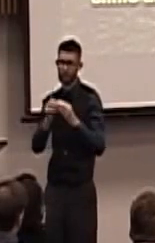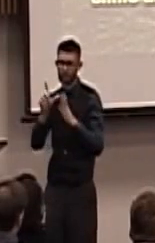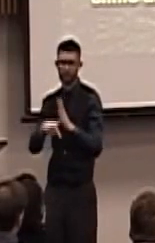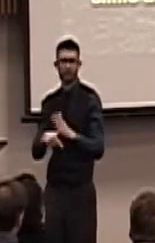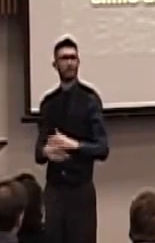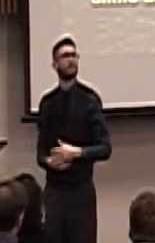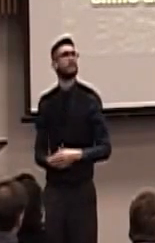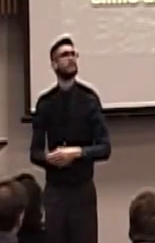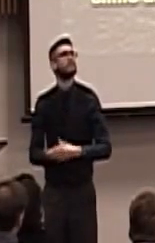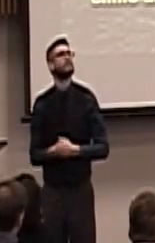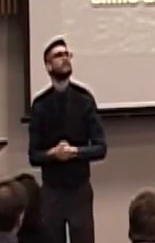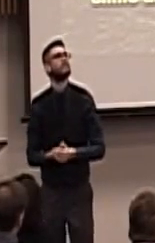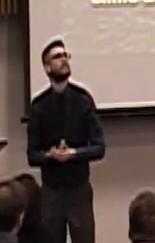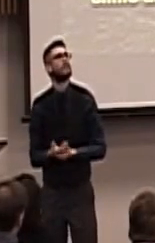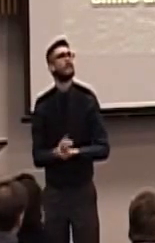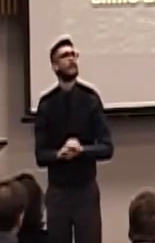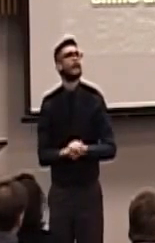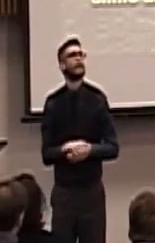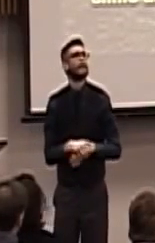And